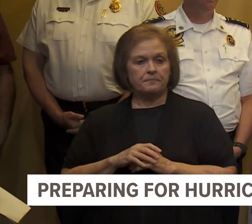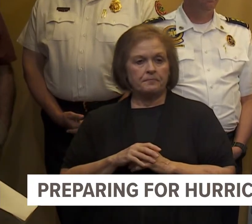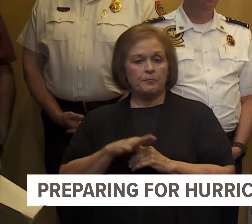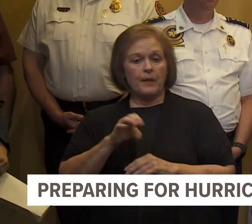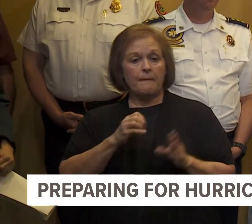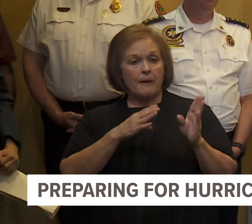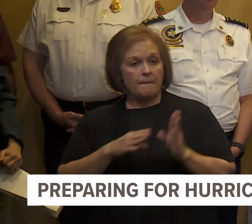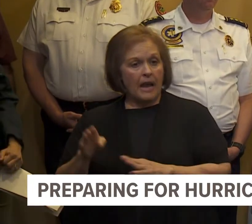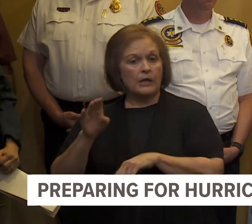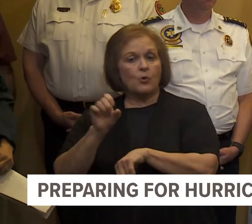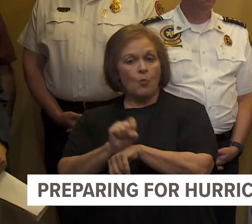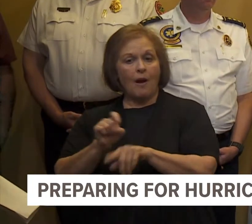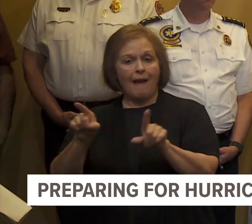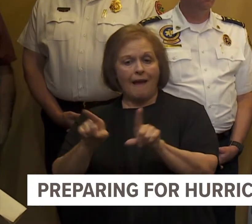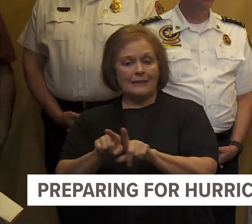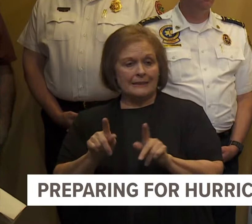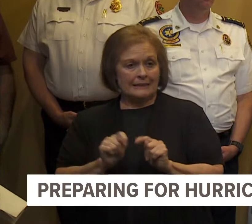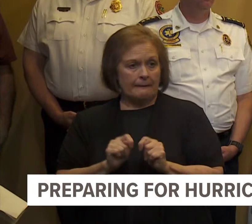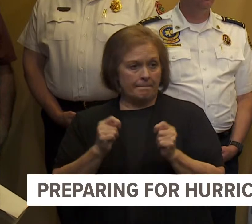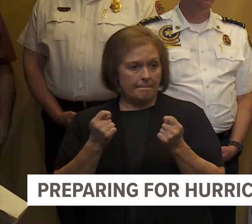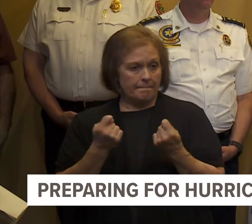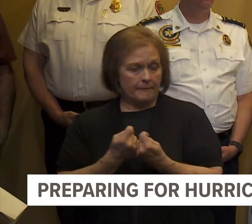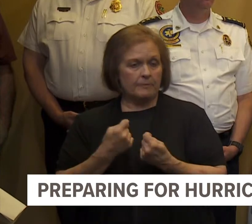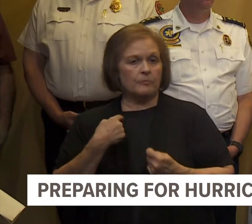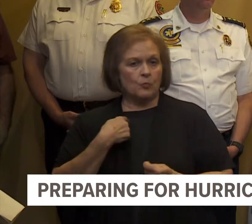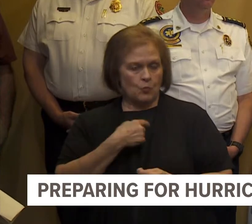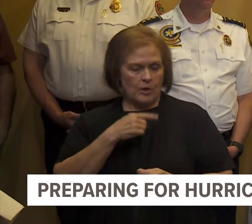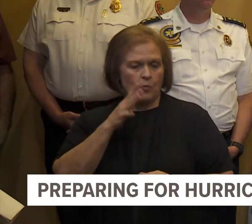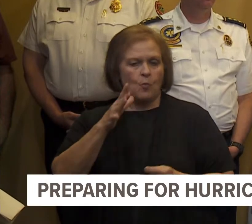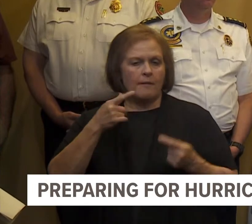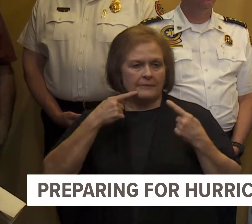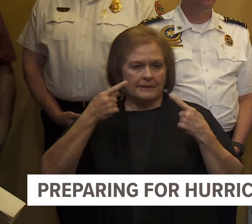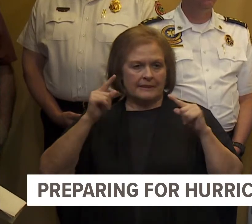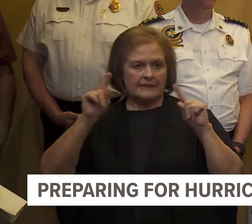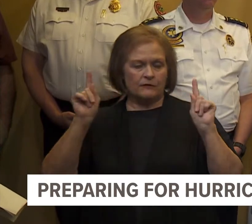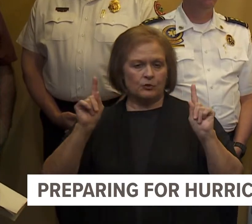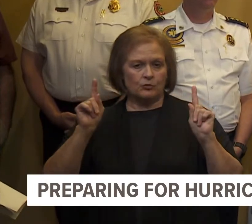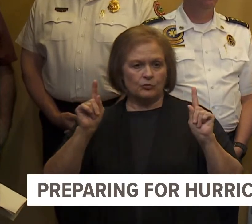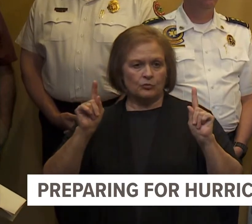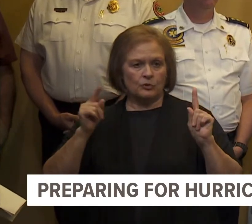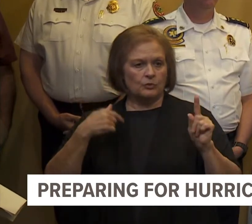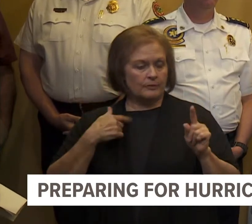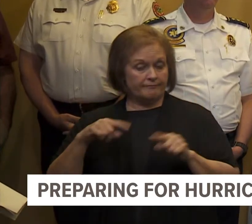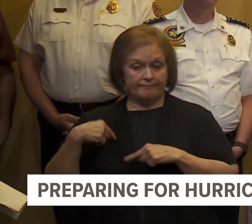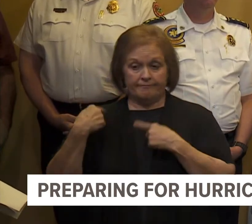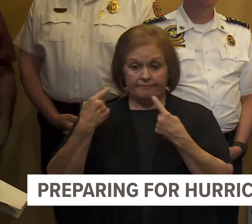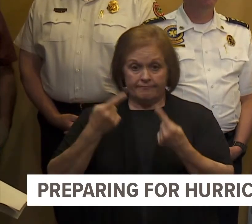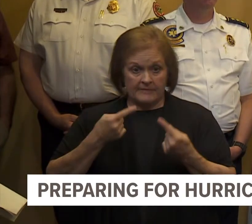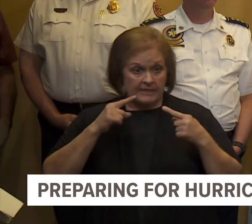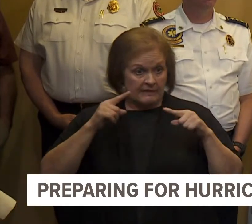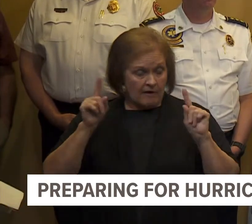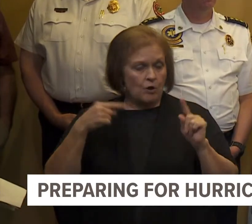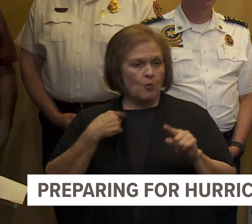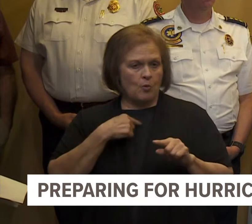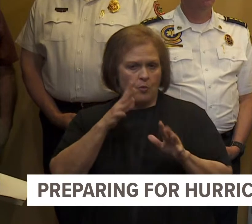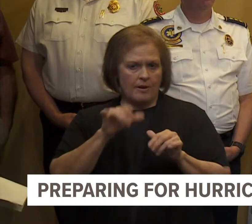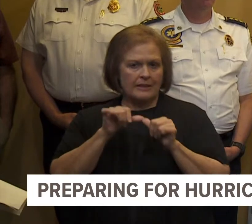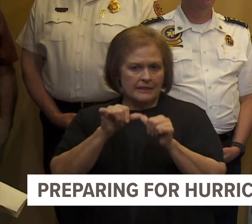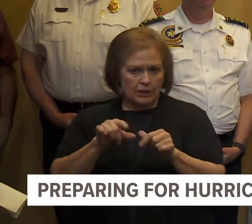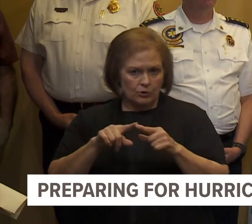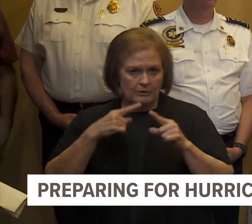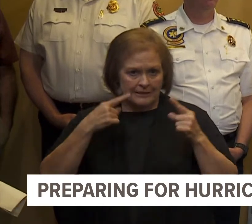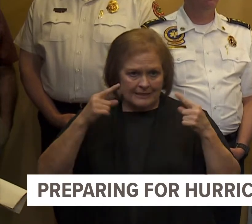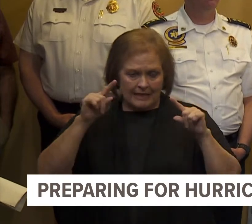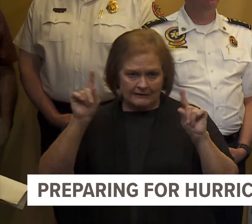Be prepared to work as a team, and we will be successful. We have been successful in the past, and we will continue to be